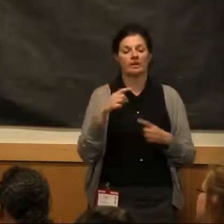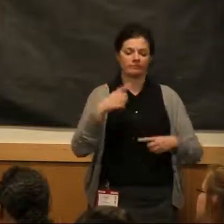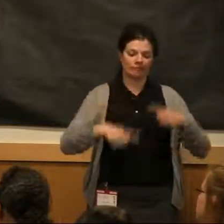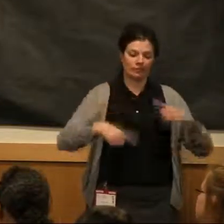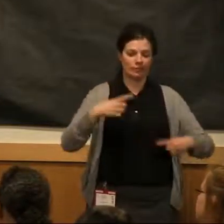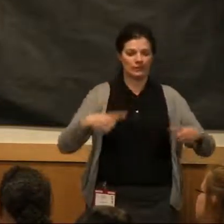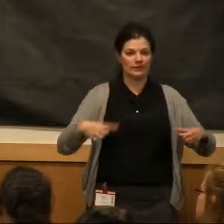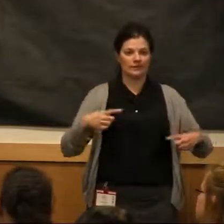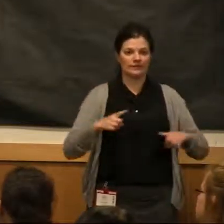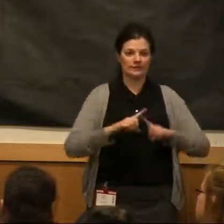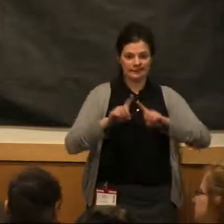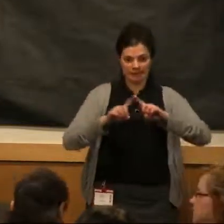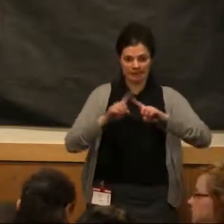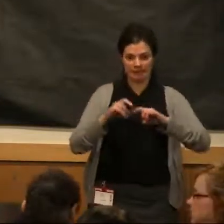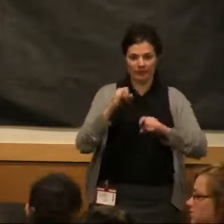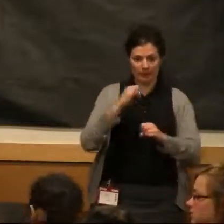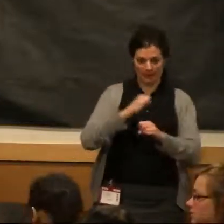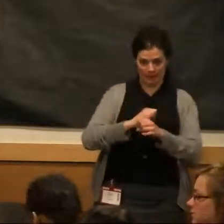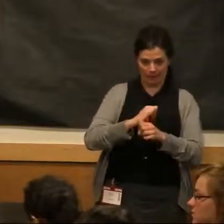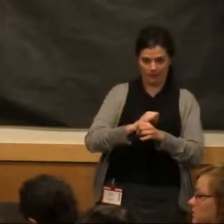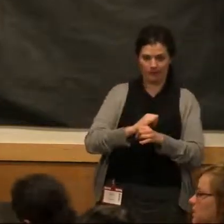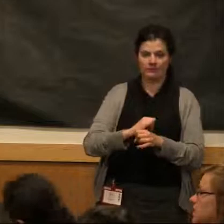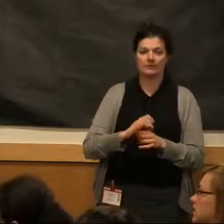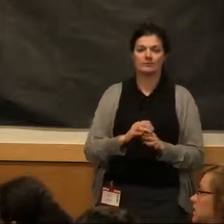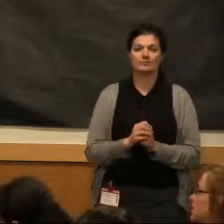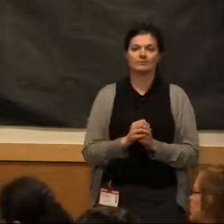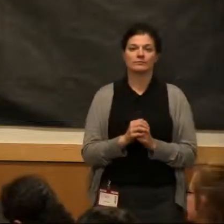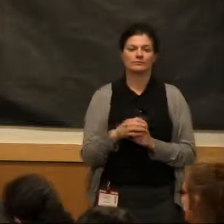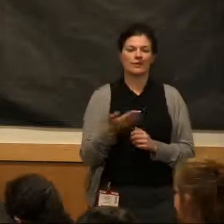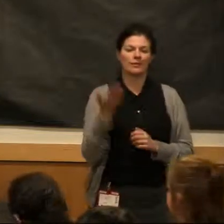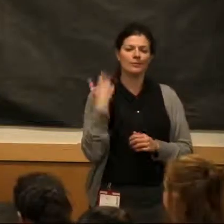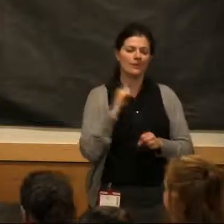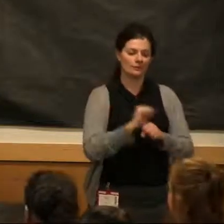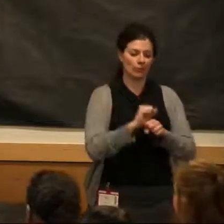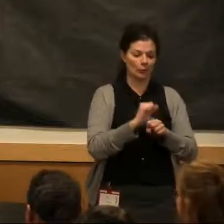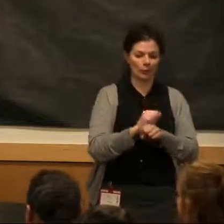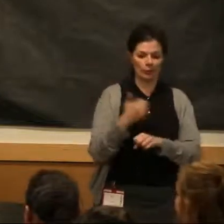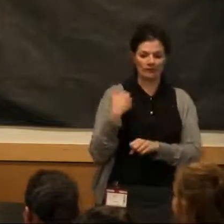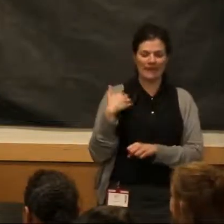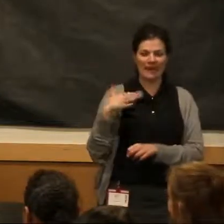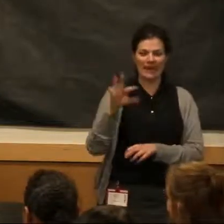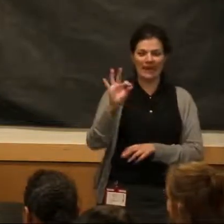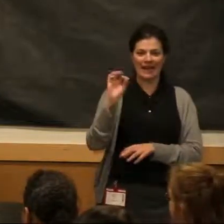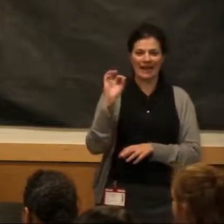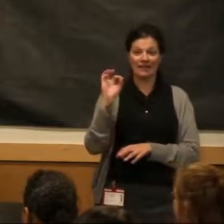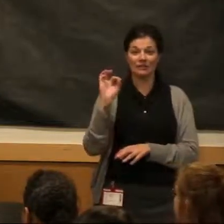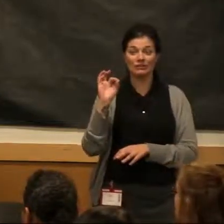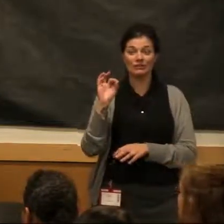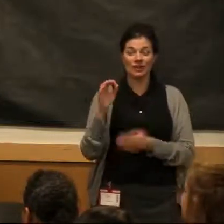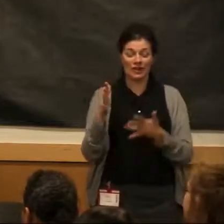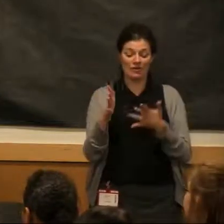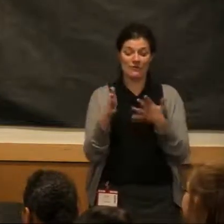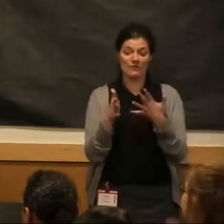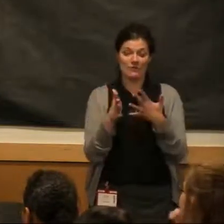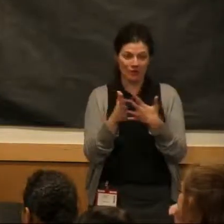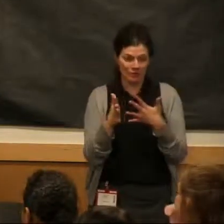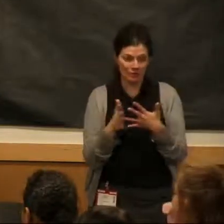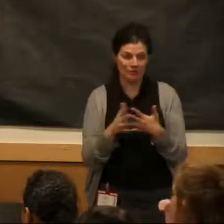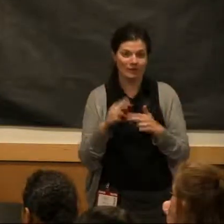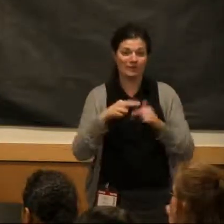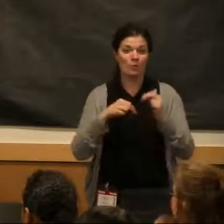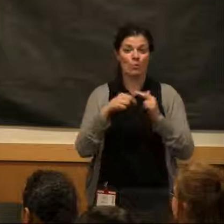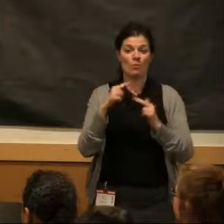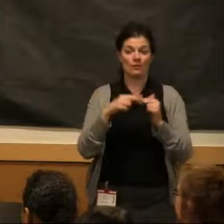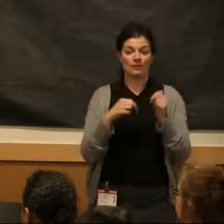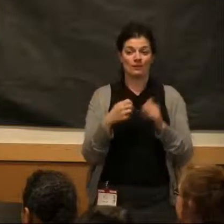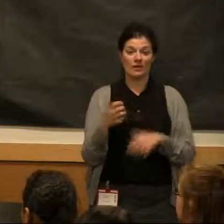There's definitely campuses. I used to work at a college that had 900 freshmen in a building together. So it really does vary